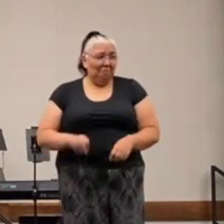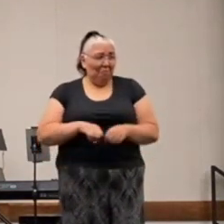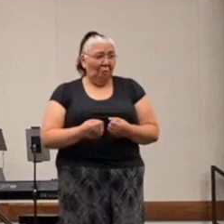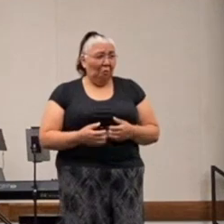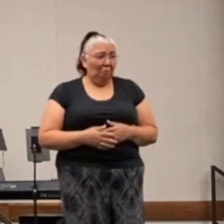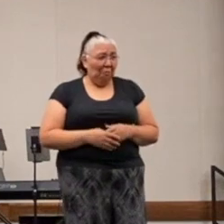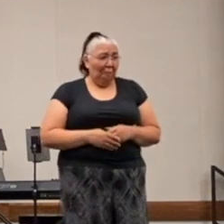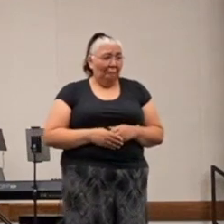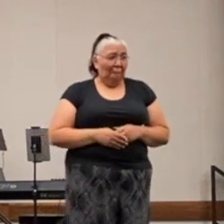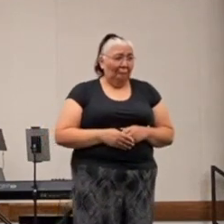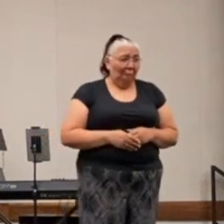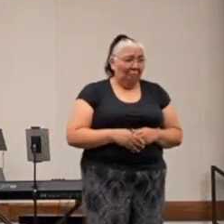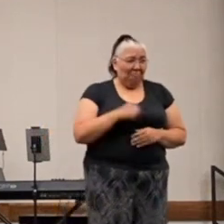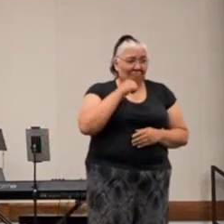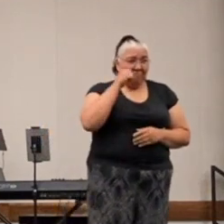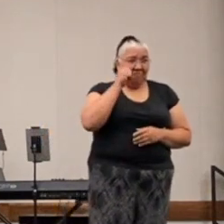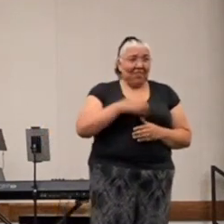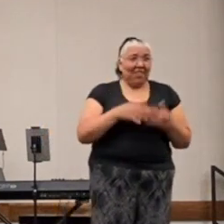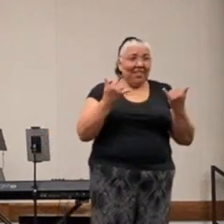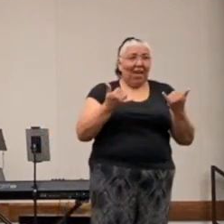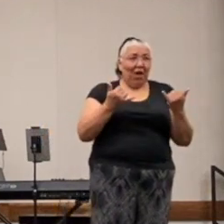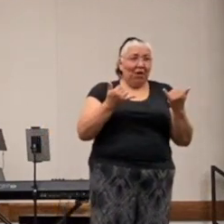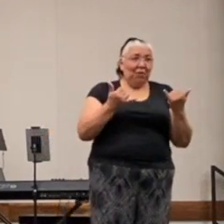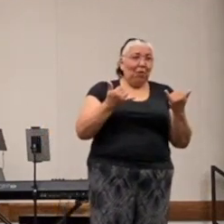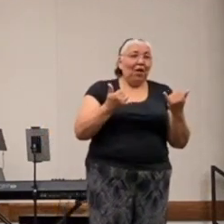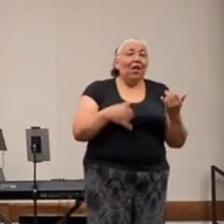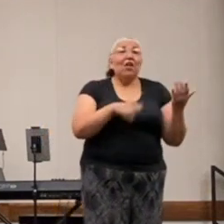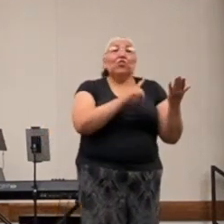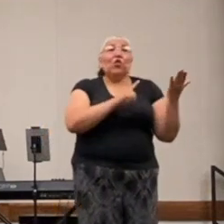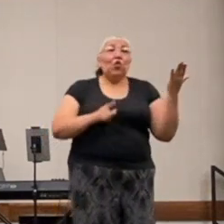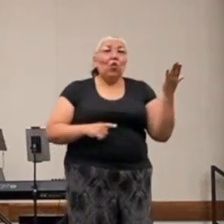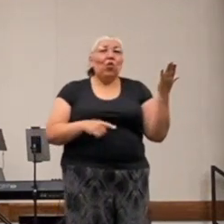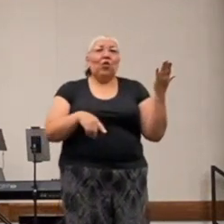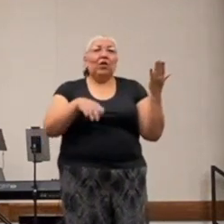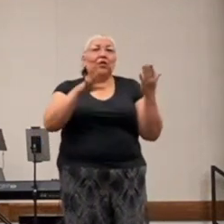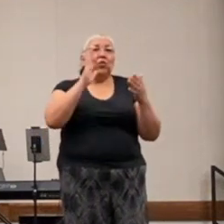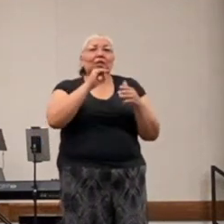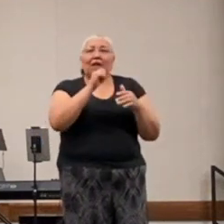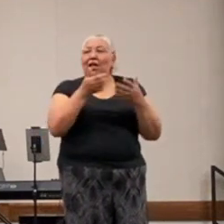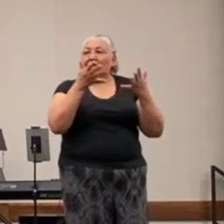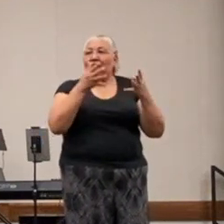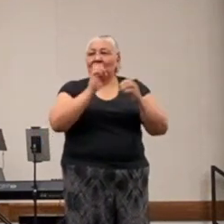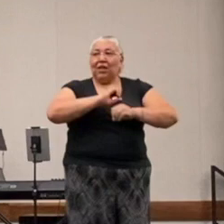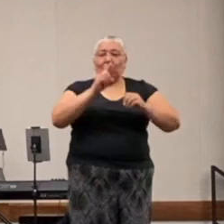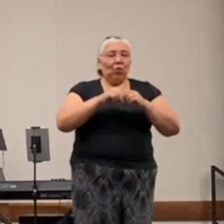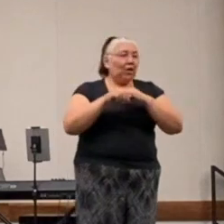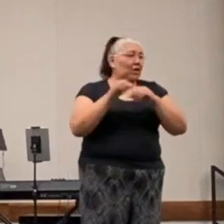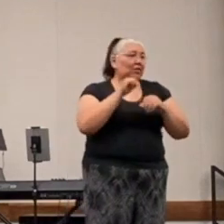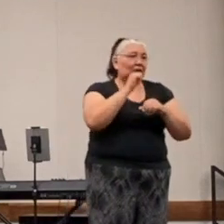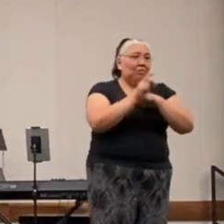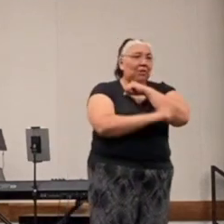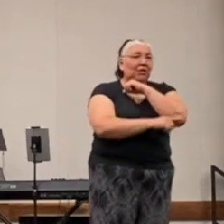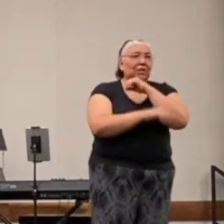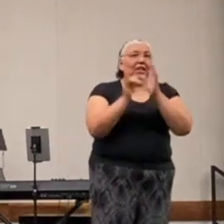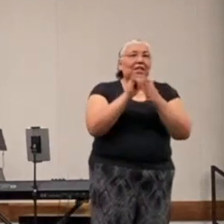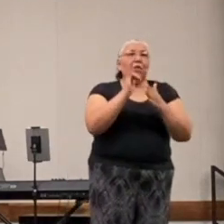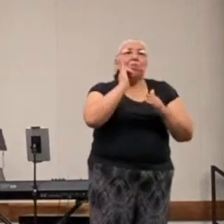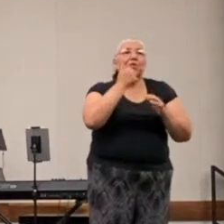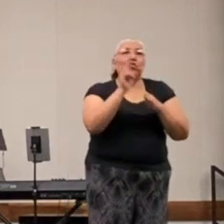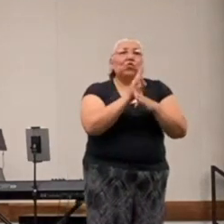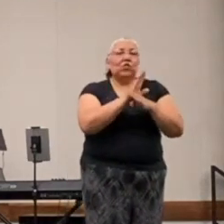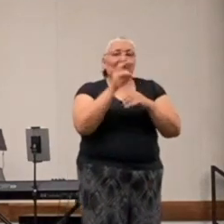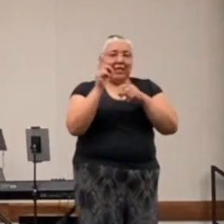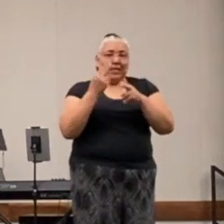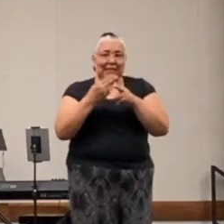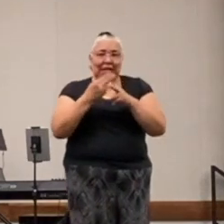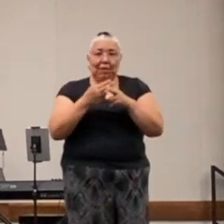the Lord your God, because the Lord will not leave anyone unpunished who misuses his name.